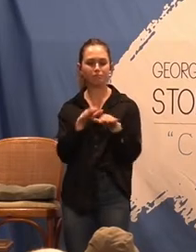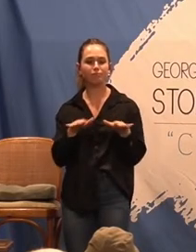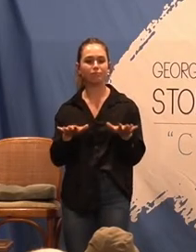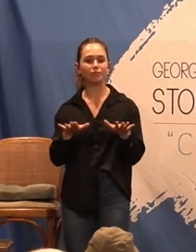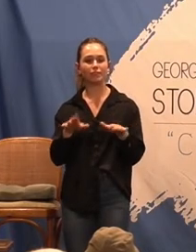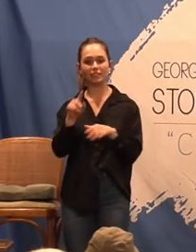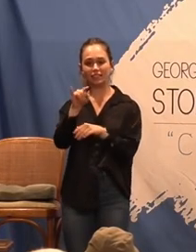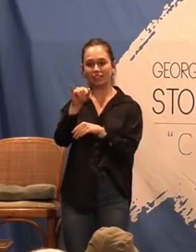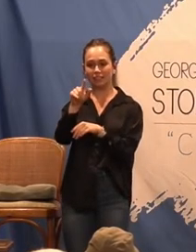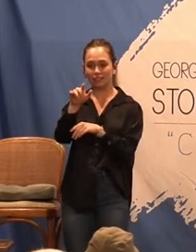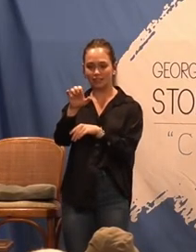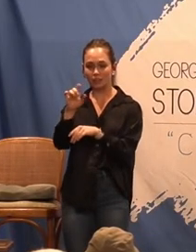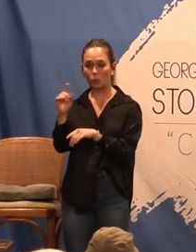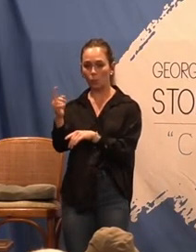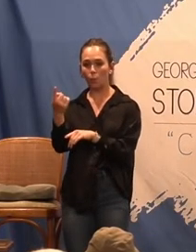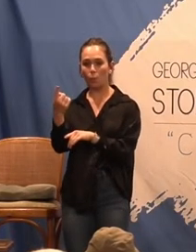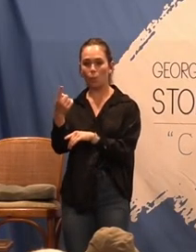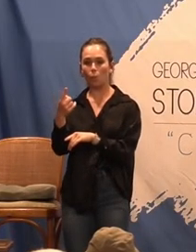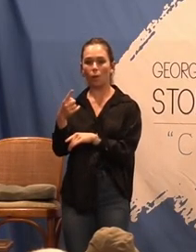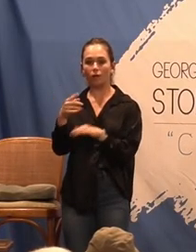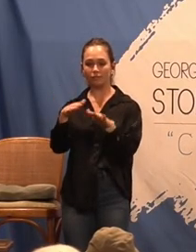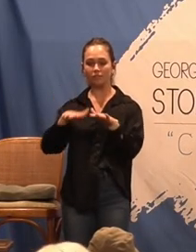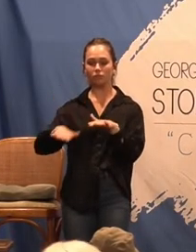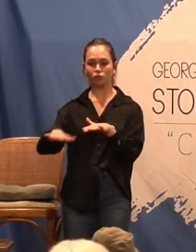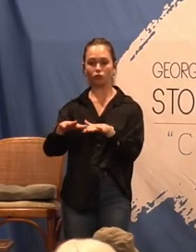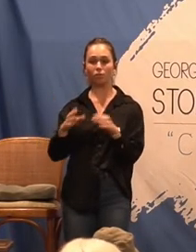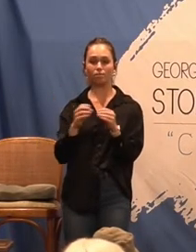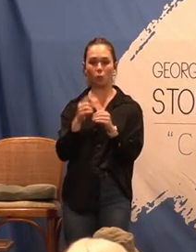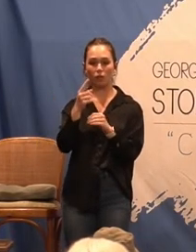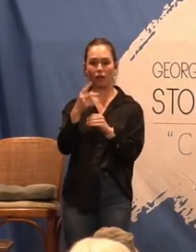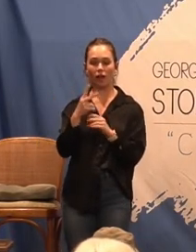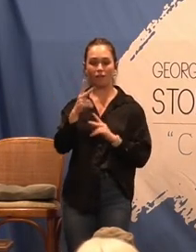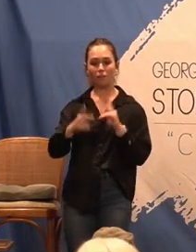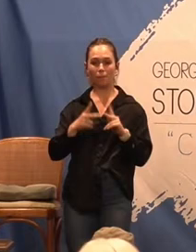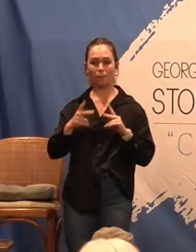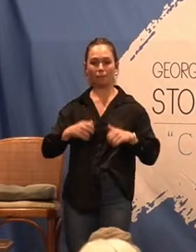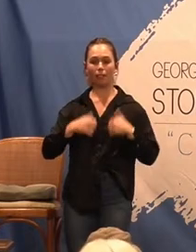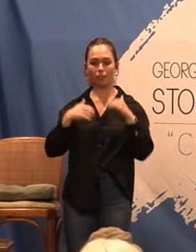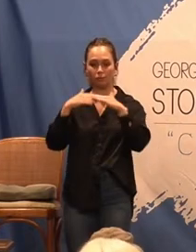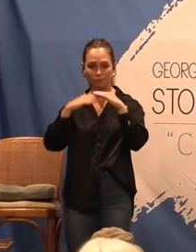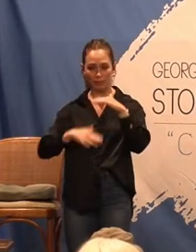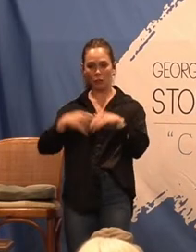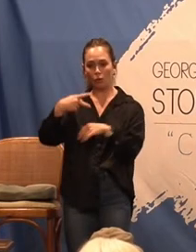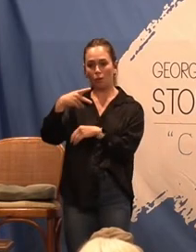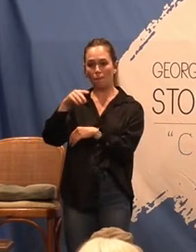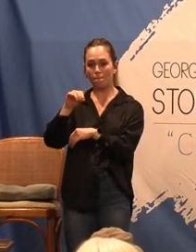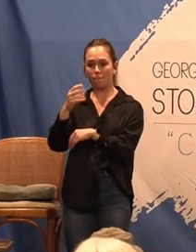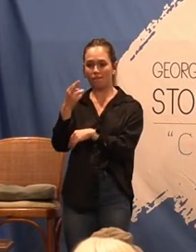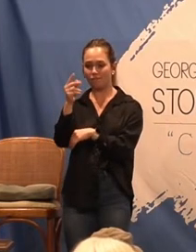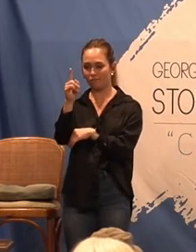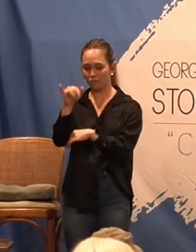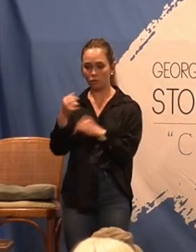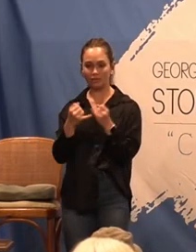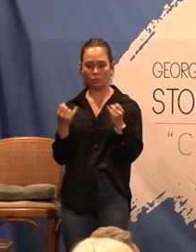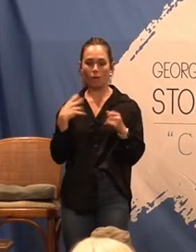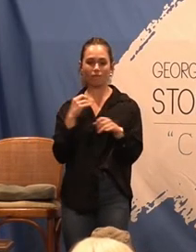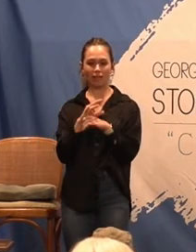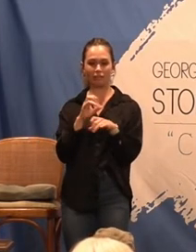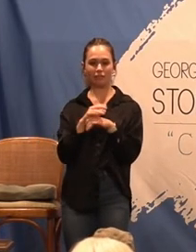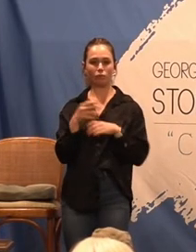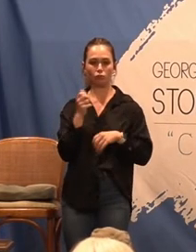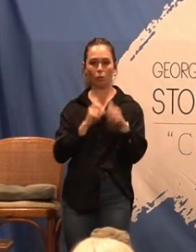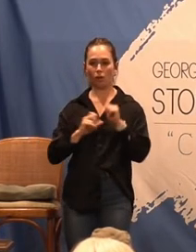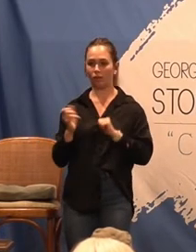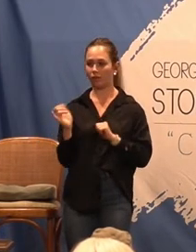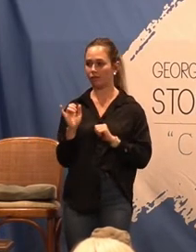Title I district. More than half the people in these mountains live below the poverty line, and they don't have access to art like this